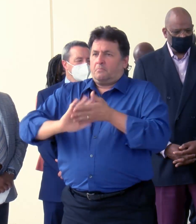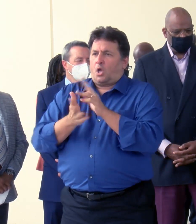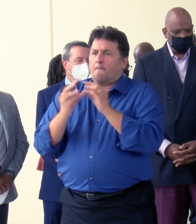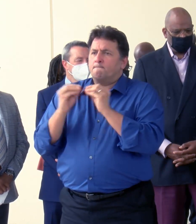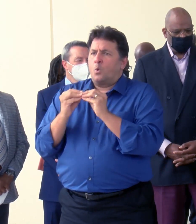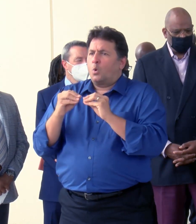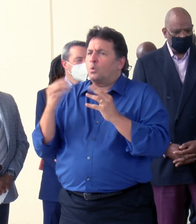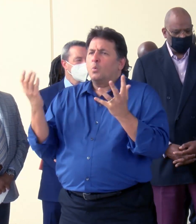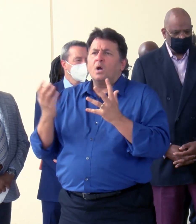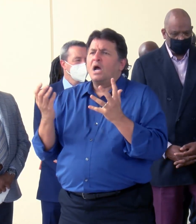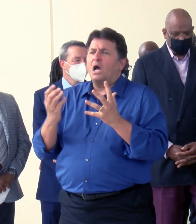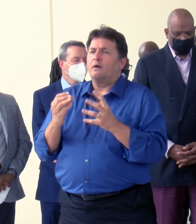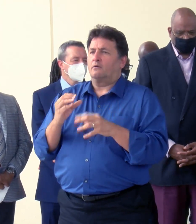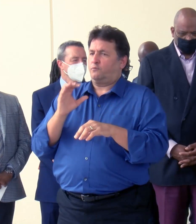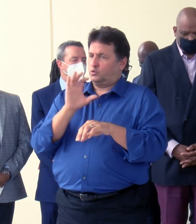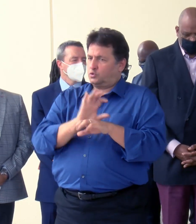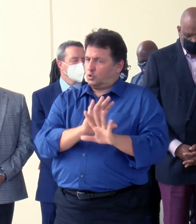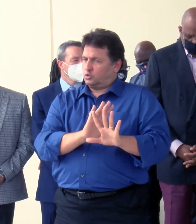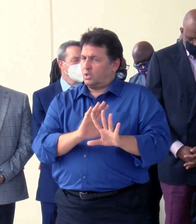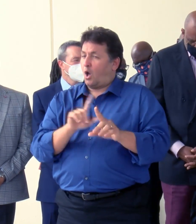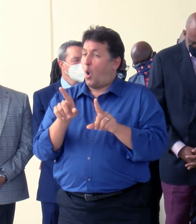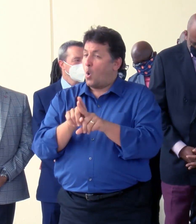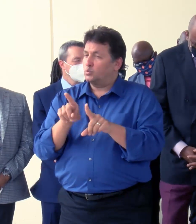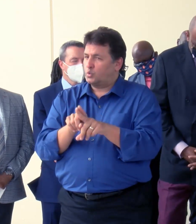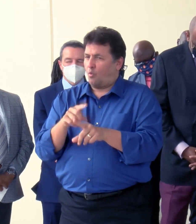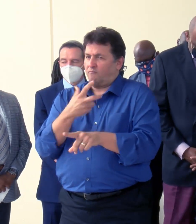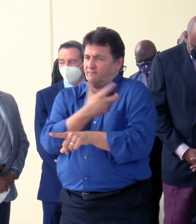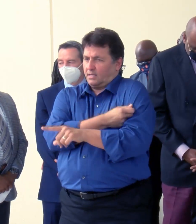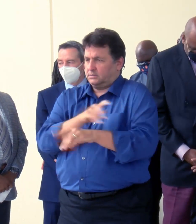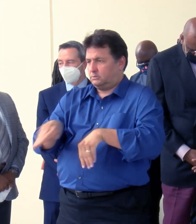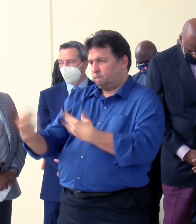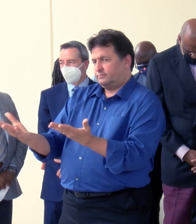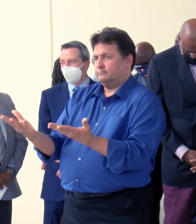pandemic, and getting vaccines to the public is